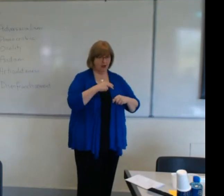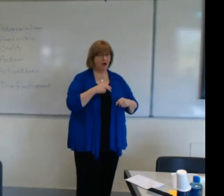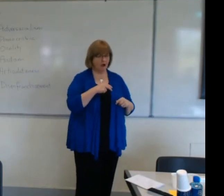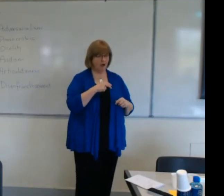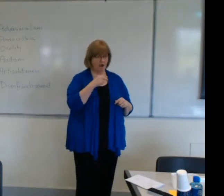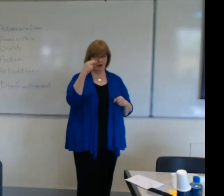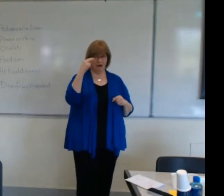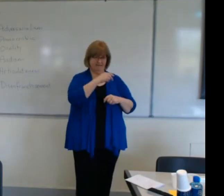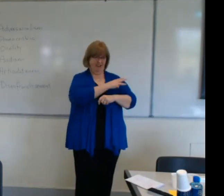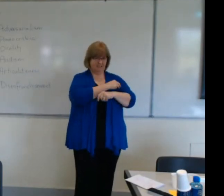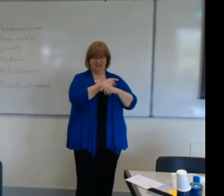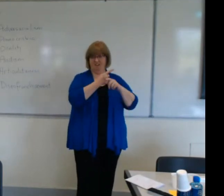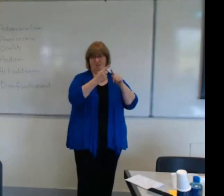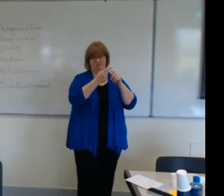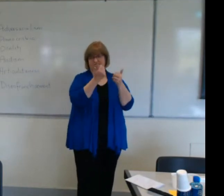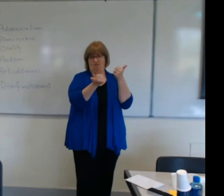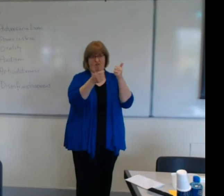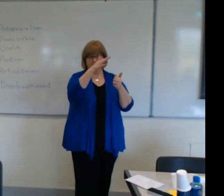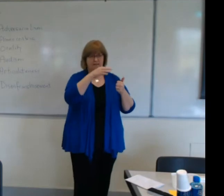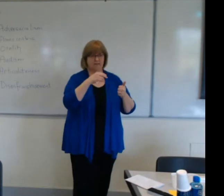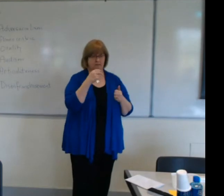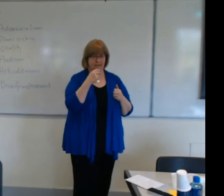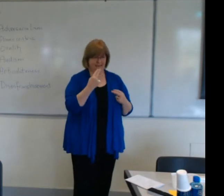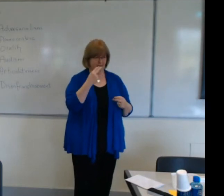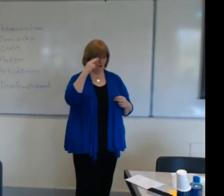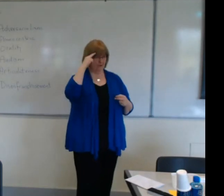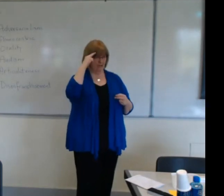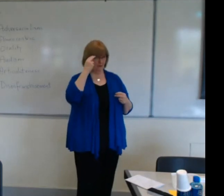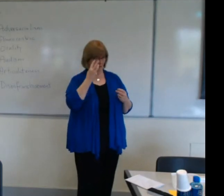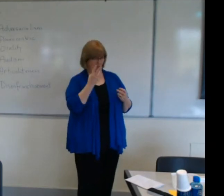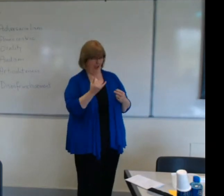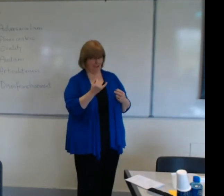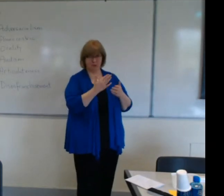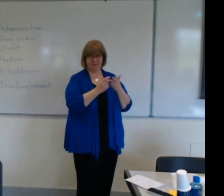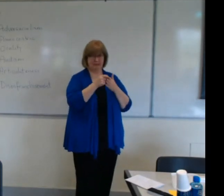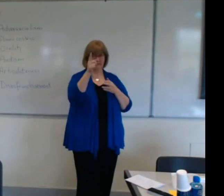interpreters. So in order for the Garda Síochána or maybe court services to